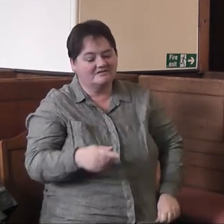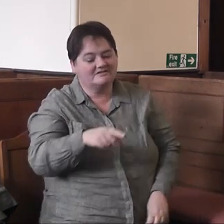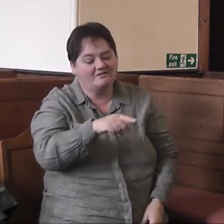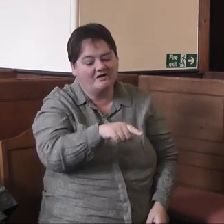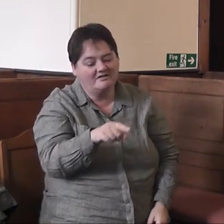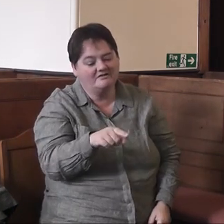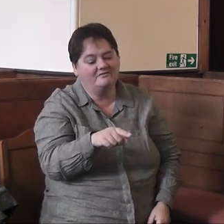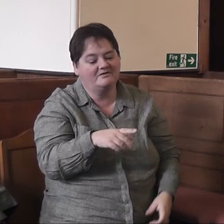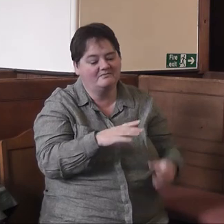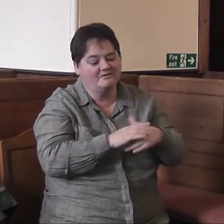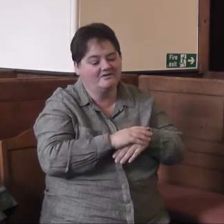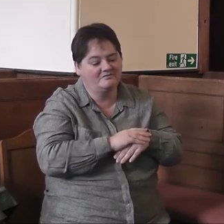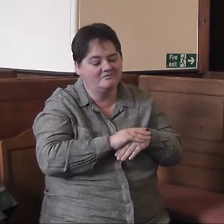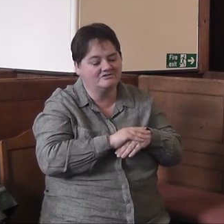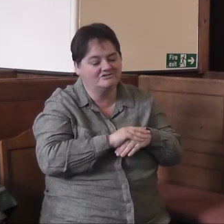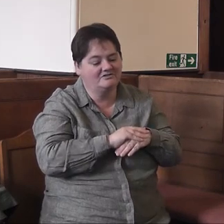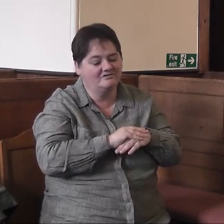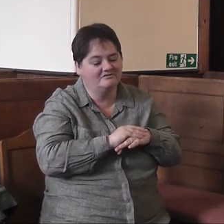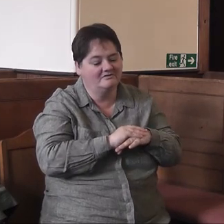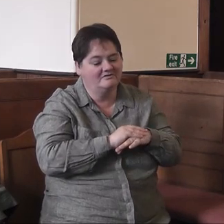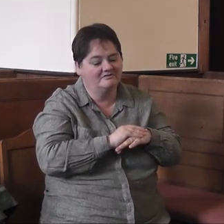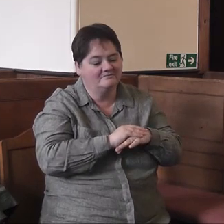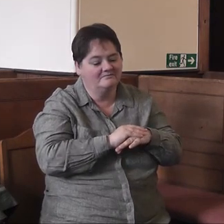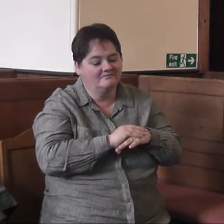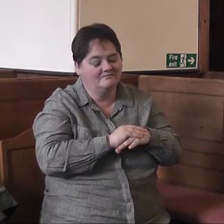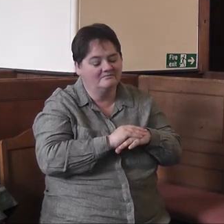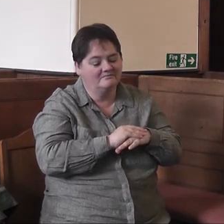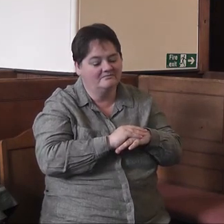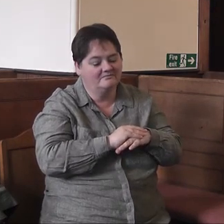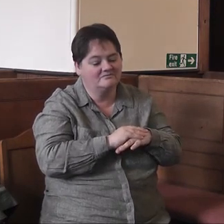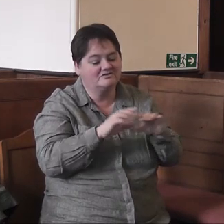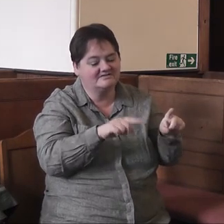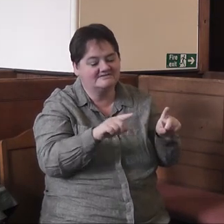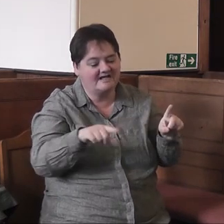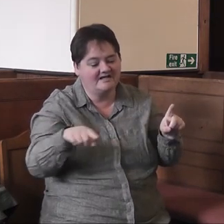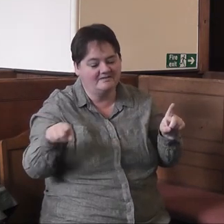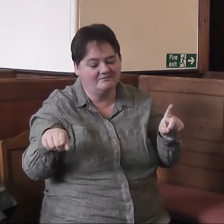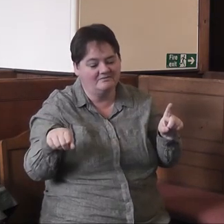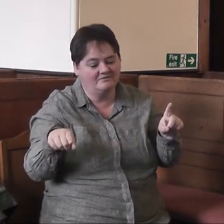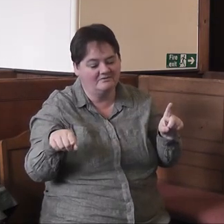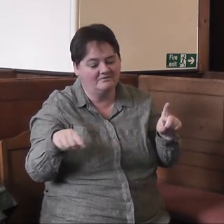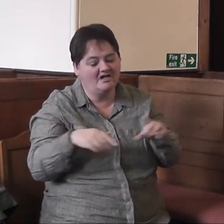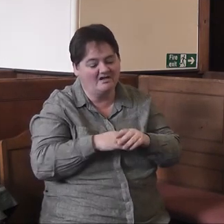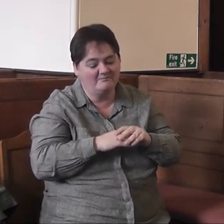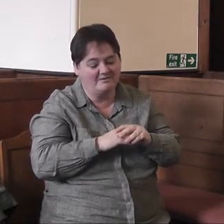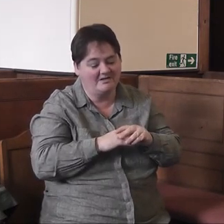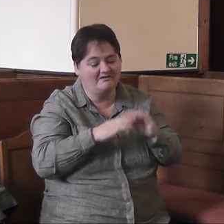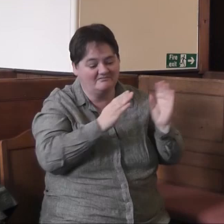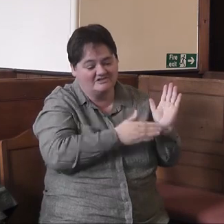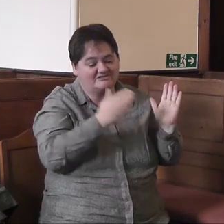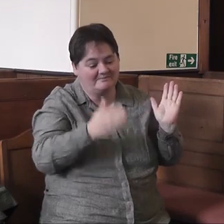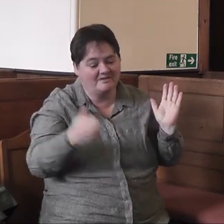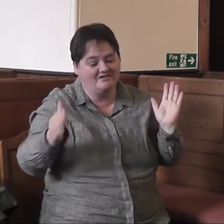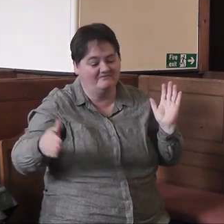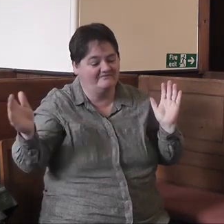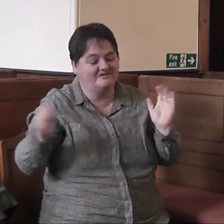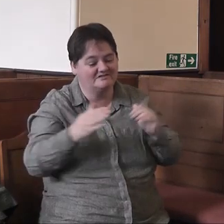So I don't know whether we want to do the same. Yeah, maybe just repeat the first